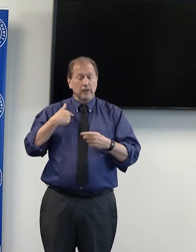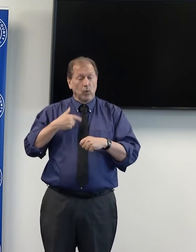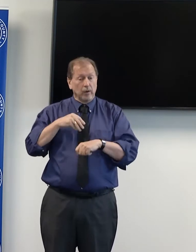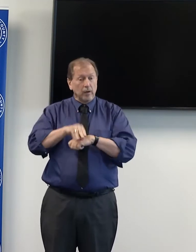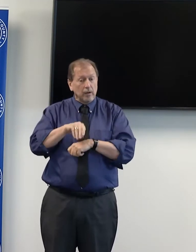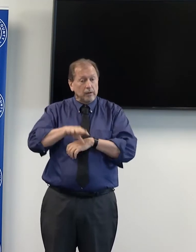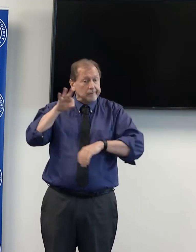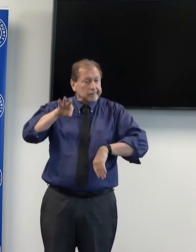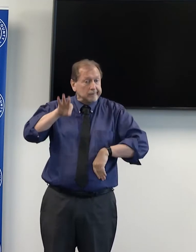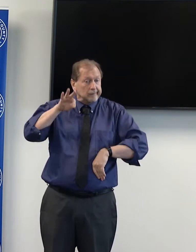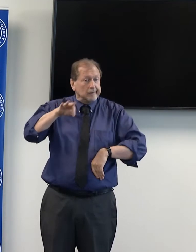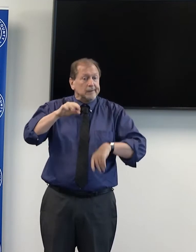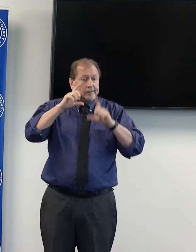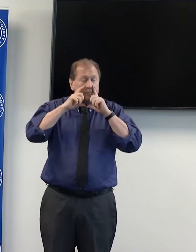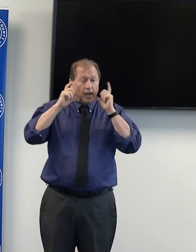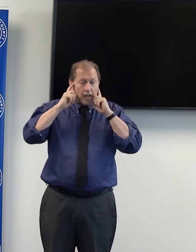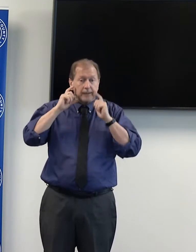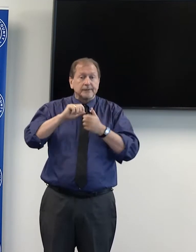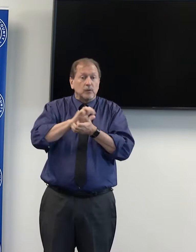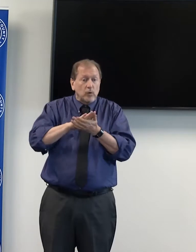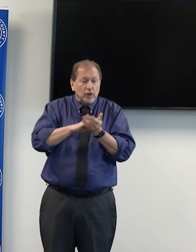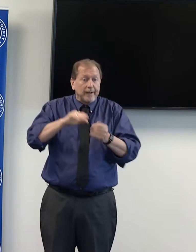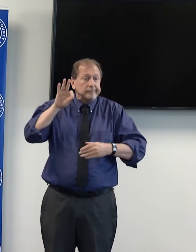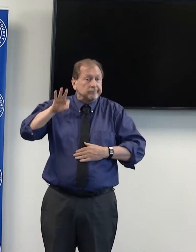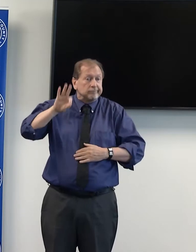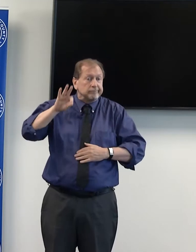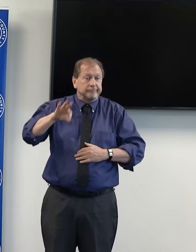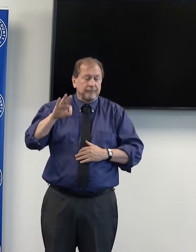about wearing masks or washing your hands,